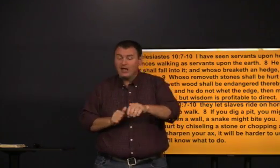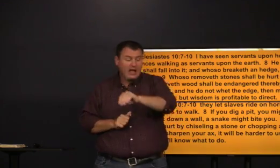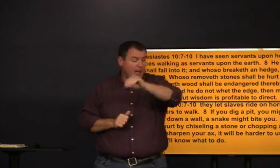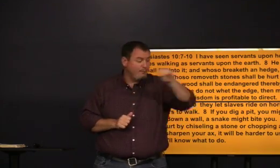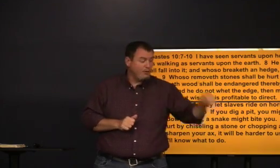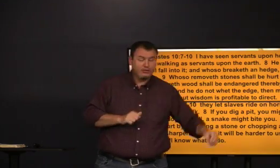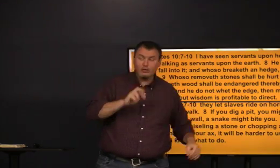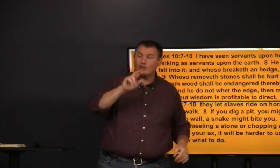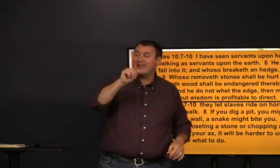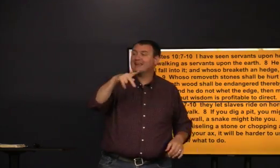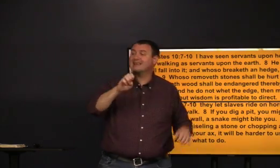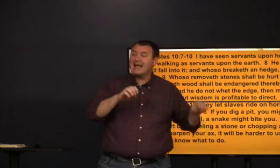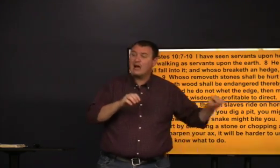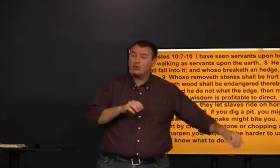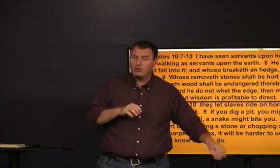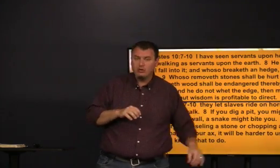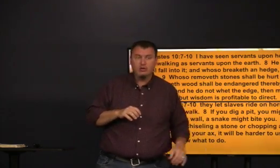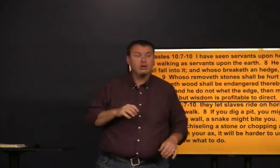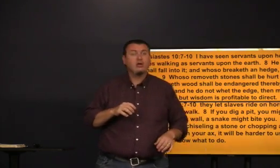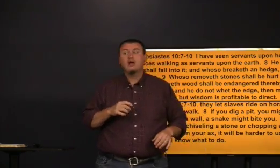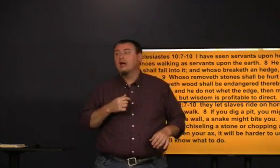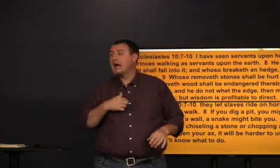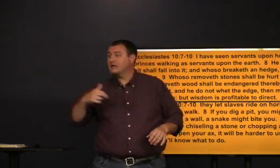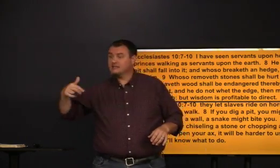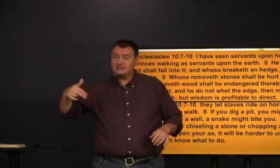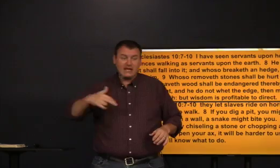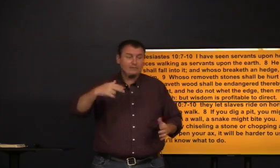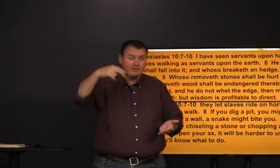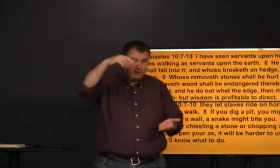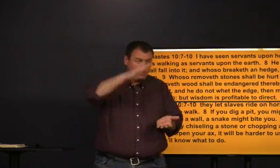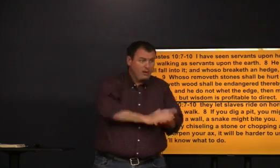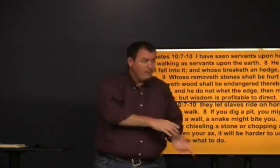I put the rake down, I stepped,